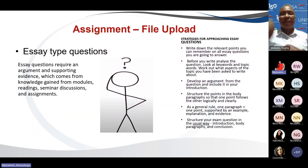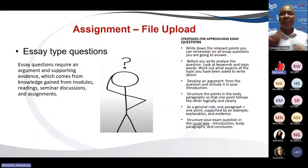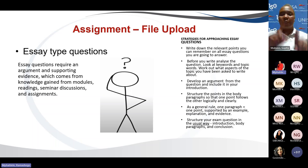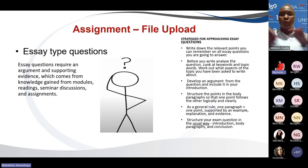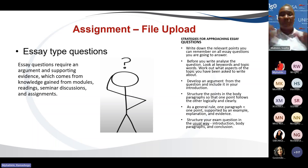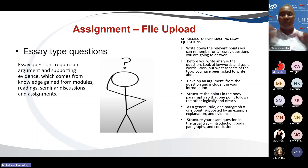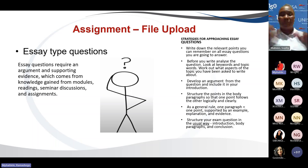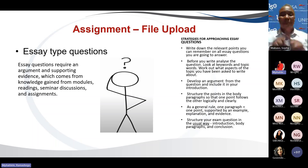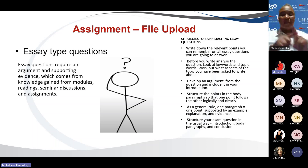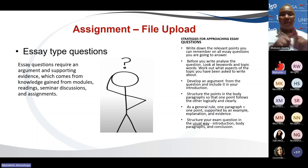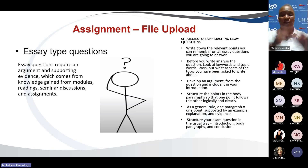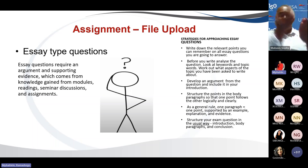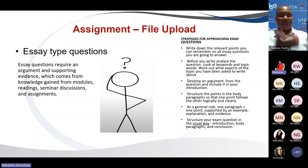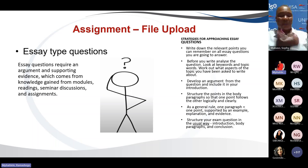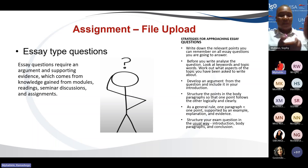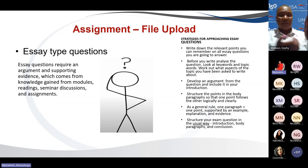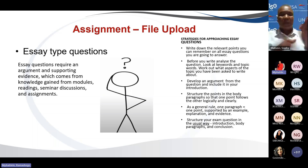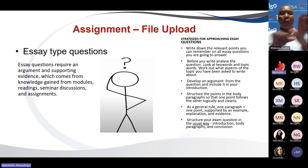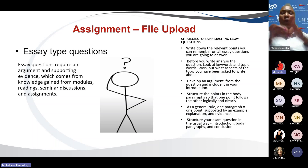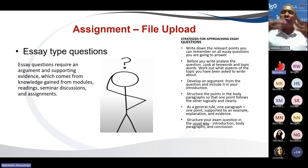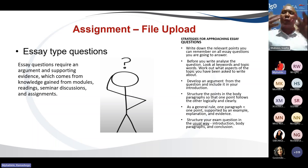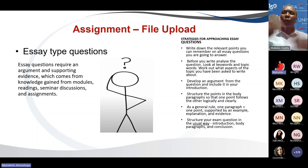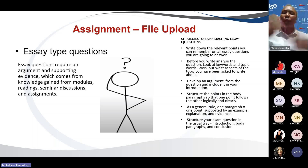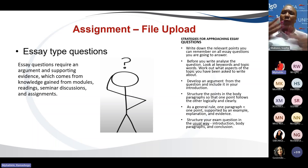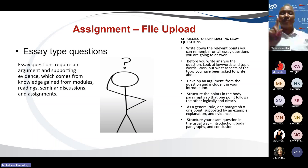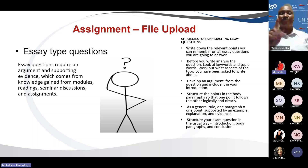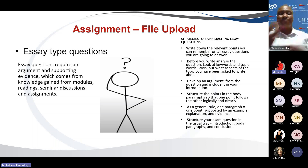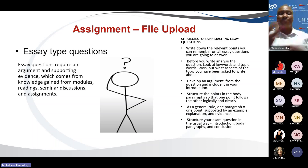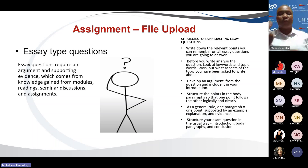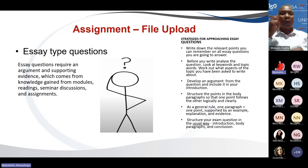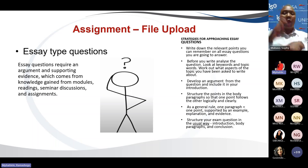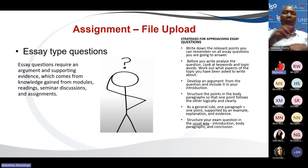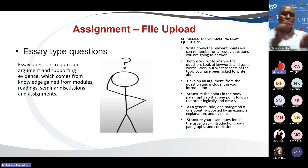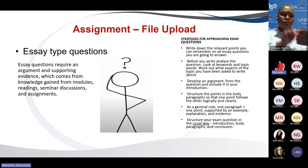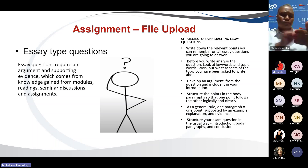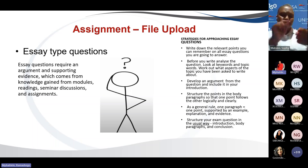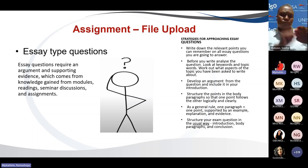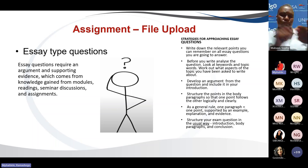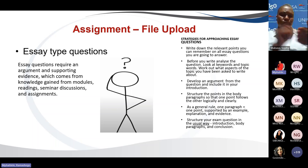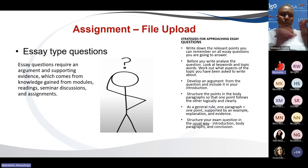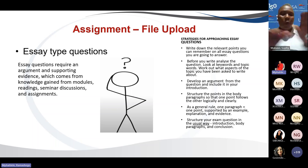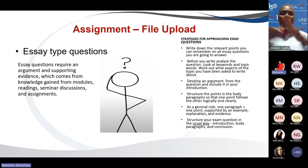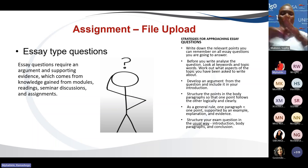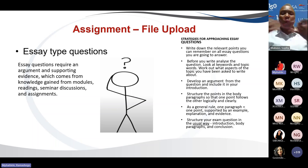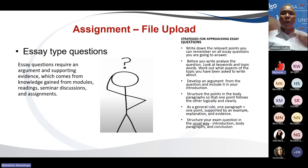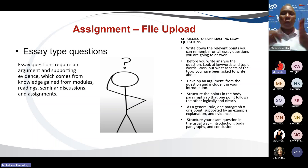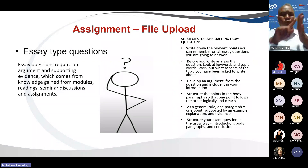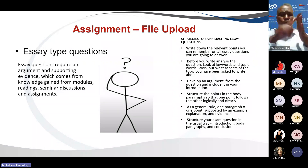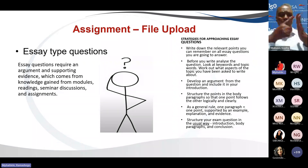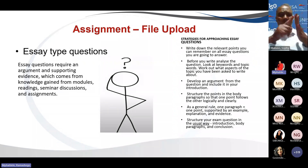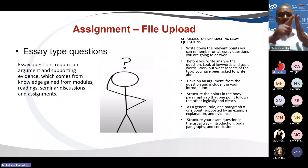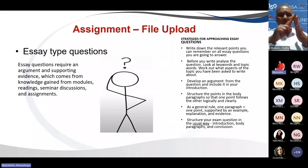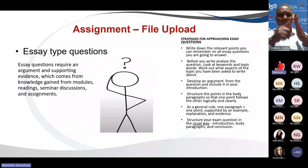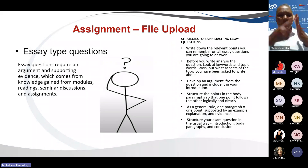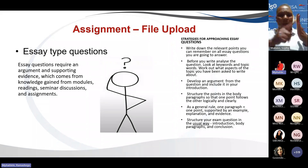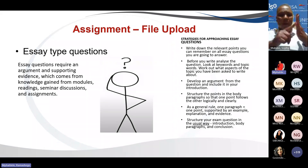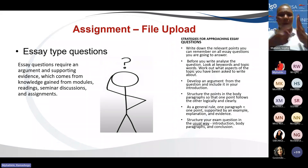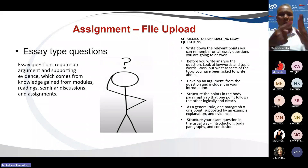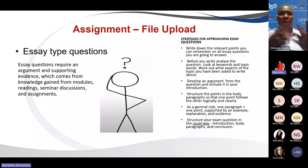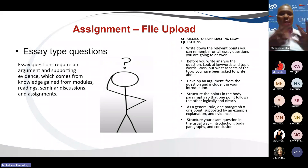question. So the most important thing is that you need to write down the relevant points that you